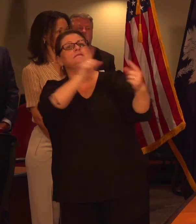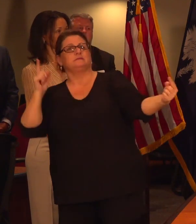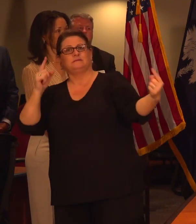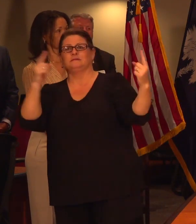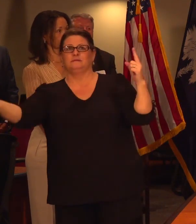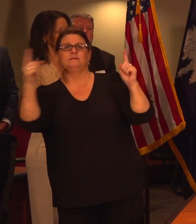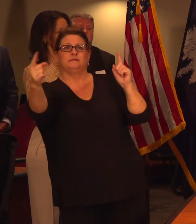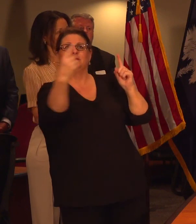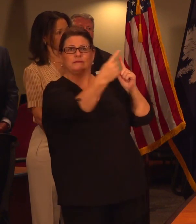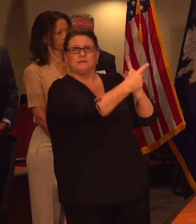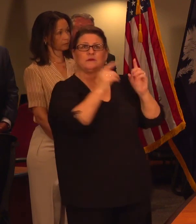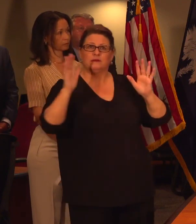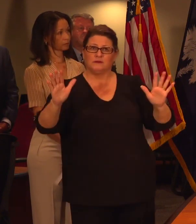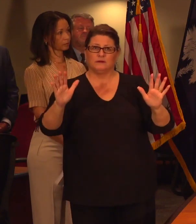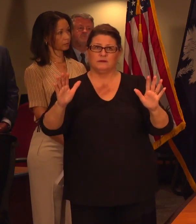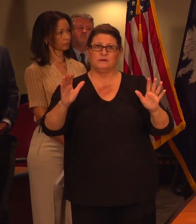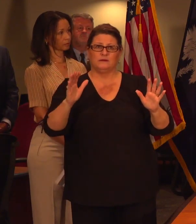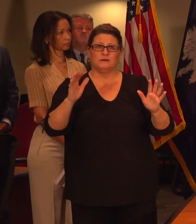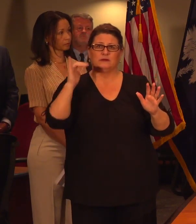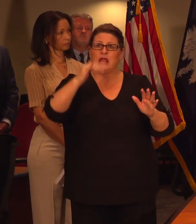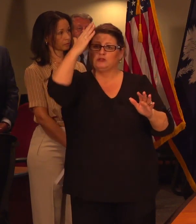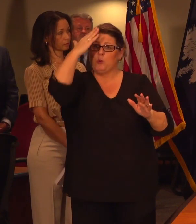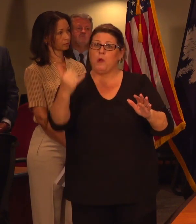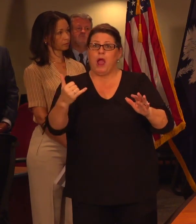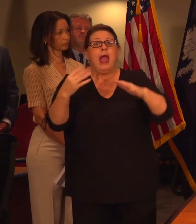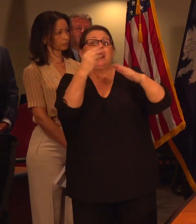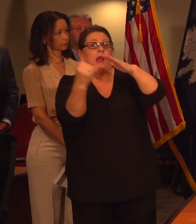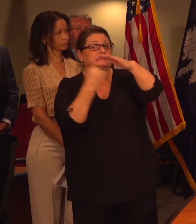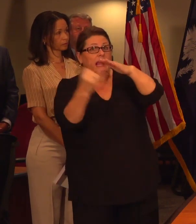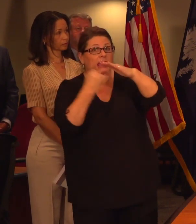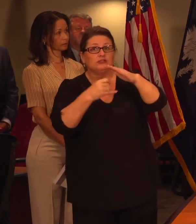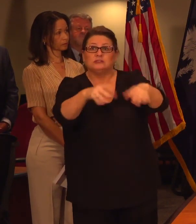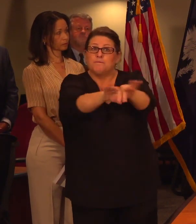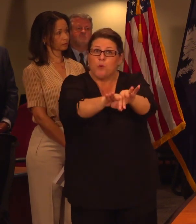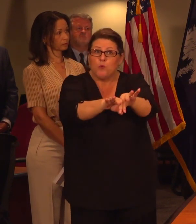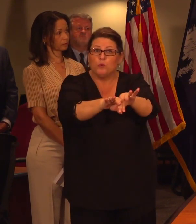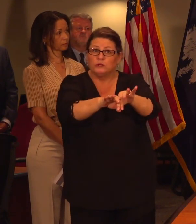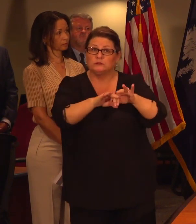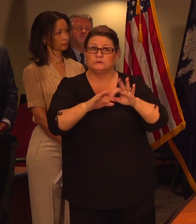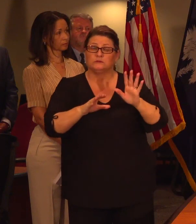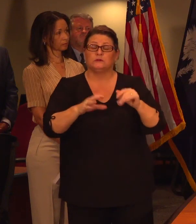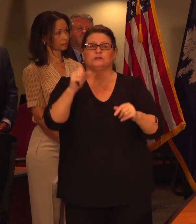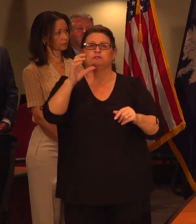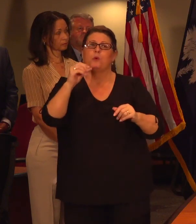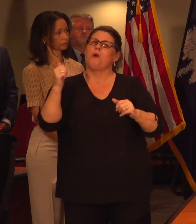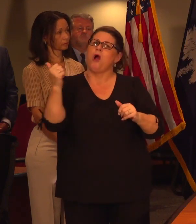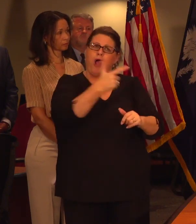health community is standing up. I assure you finally that every resource we have in South Carolina is thinking